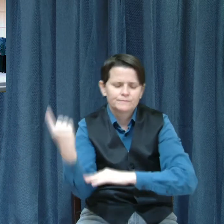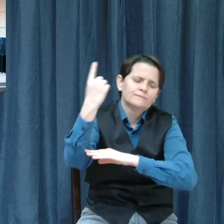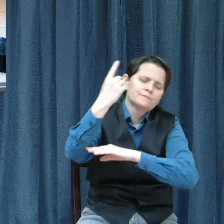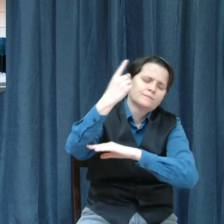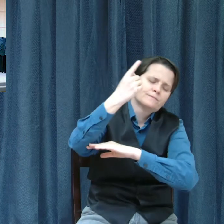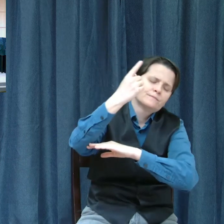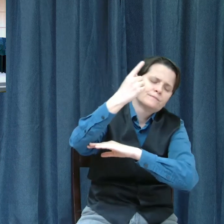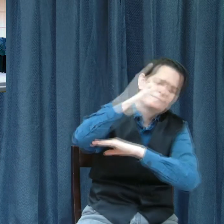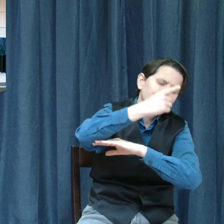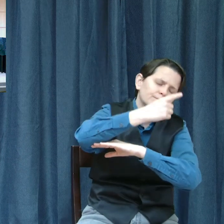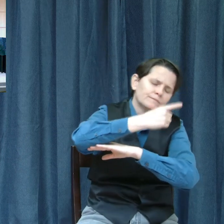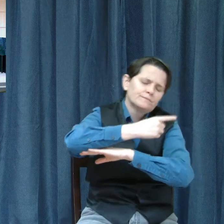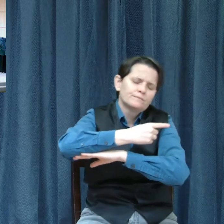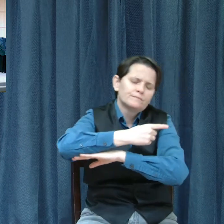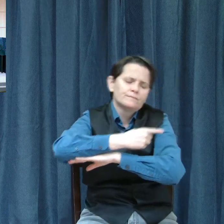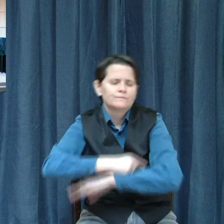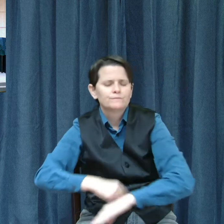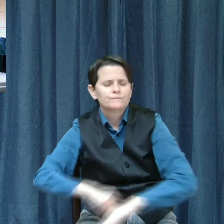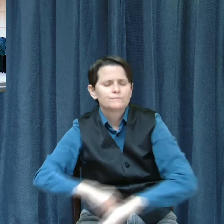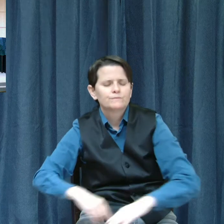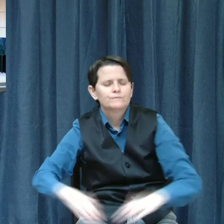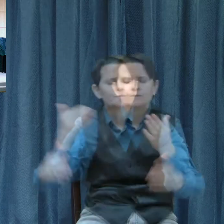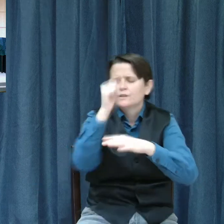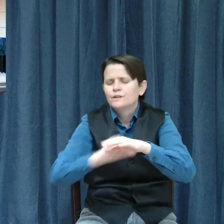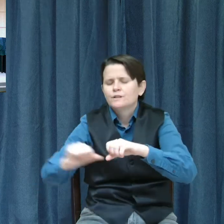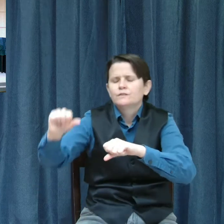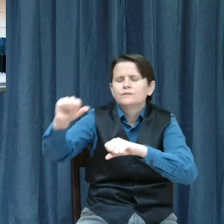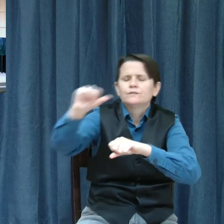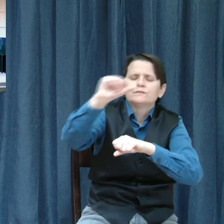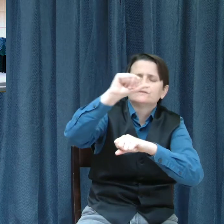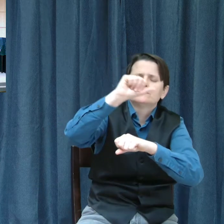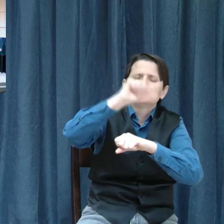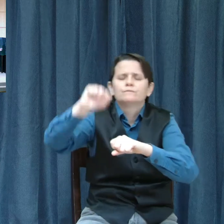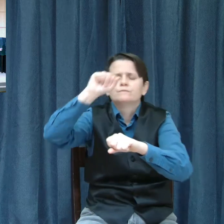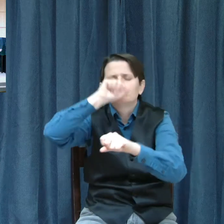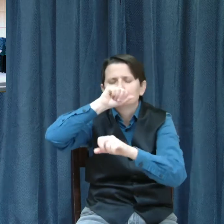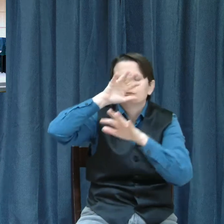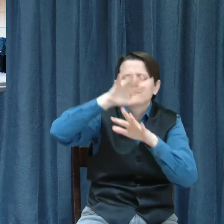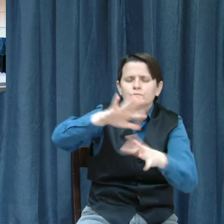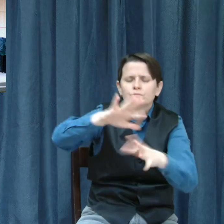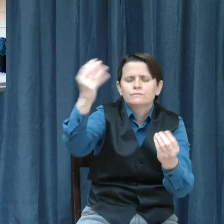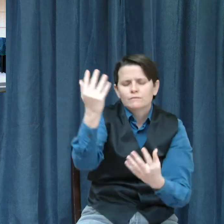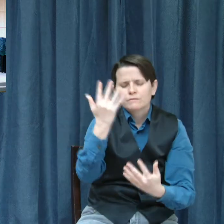day. Fresh anointing is flowing my.